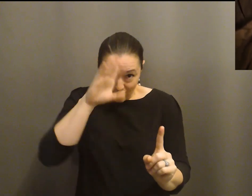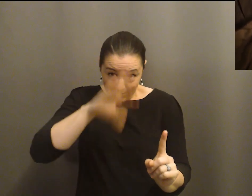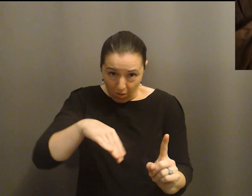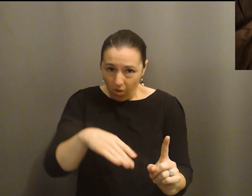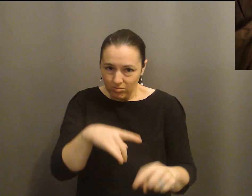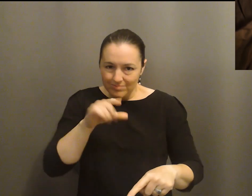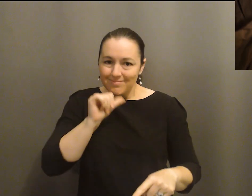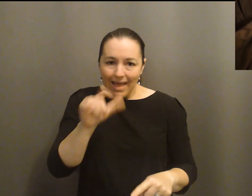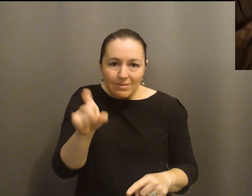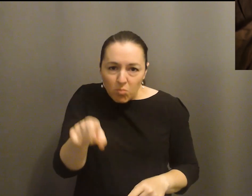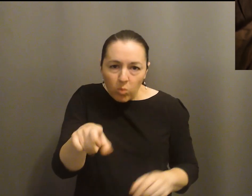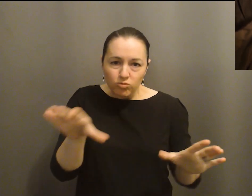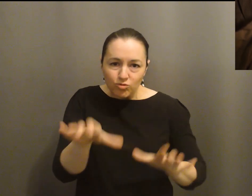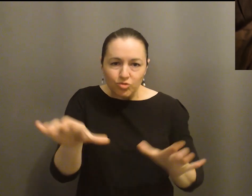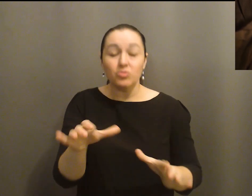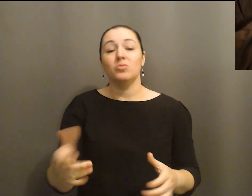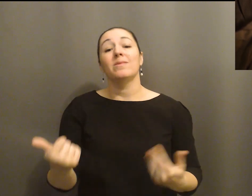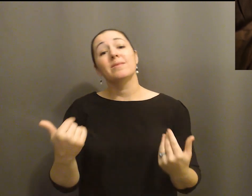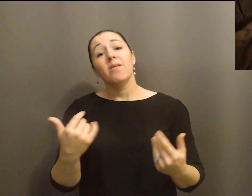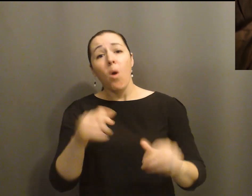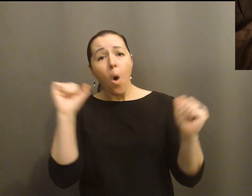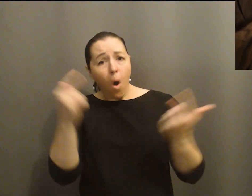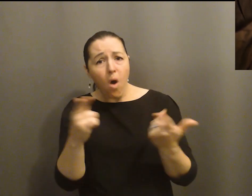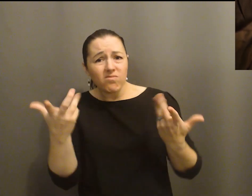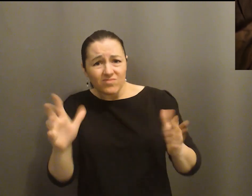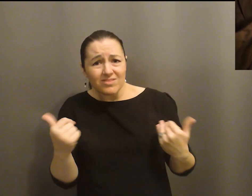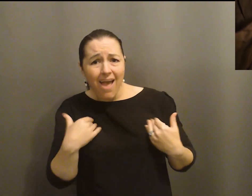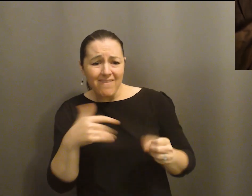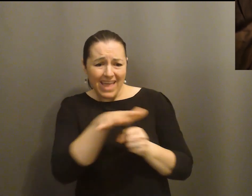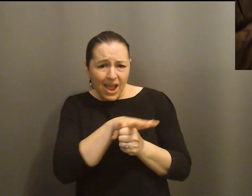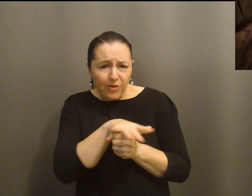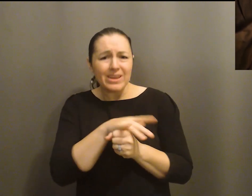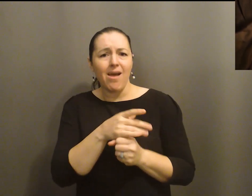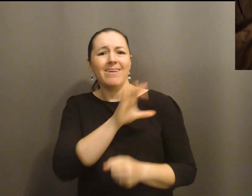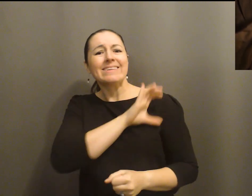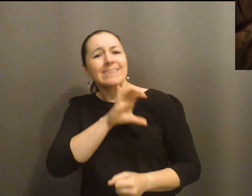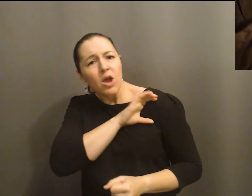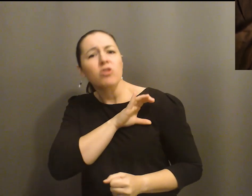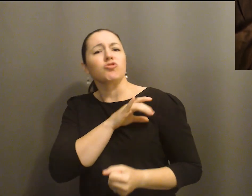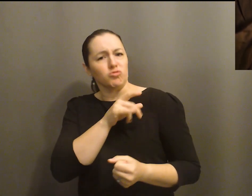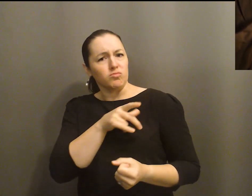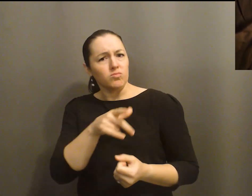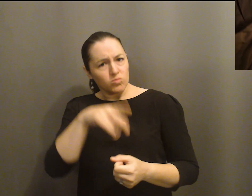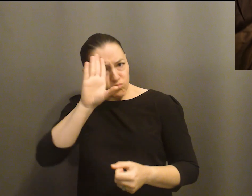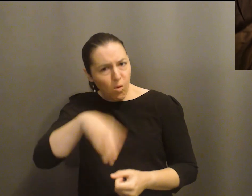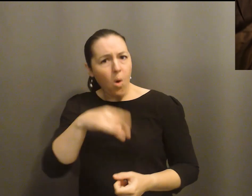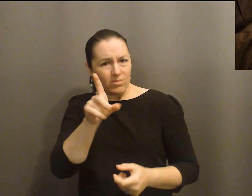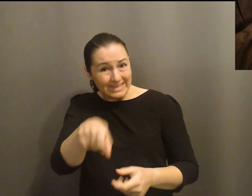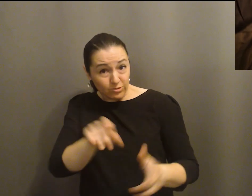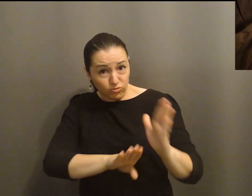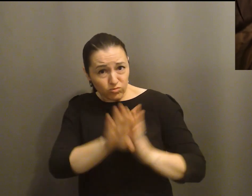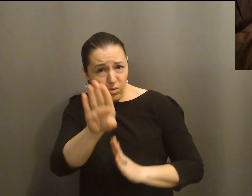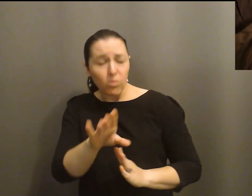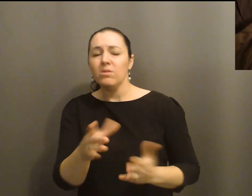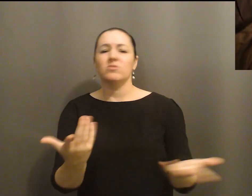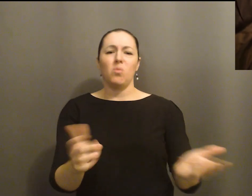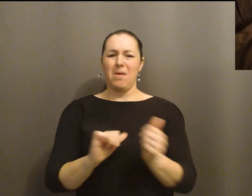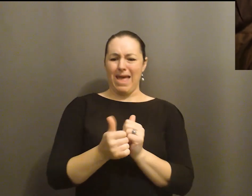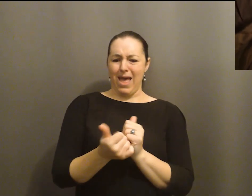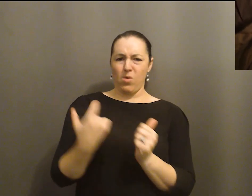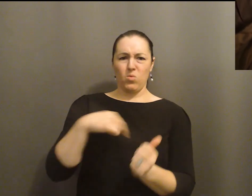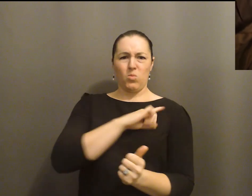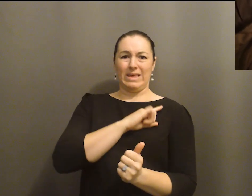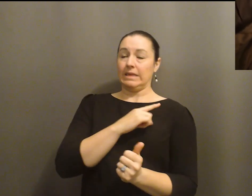or 50 in our lives We want to see change, parts of our character that we know need to grow So how do we,